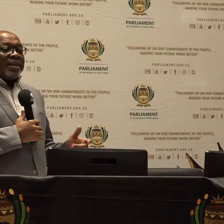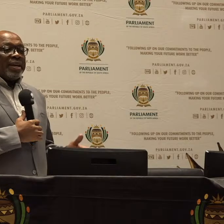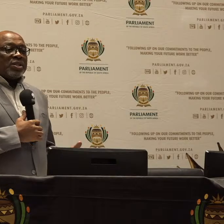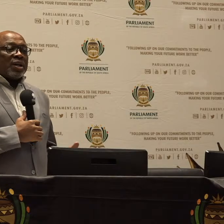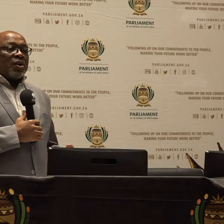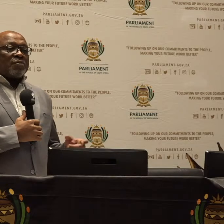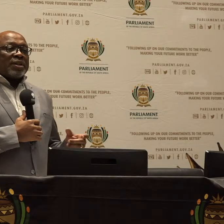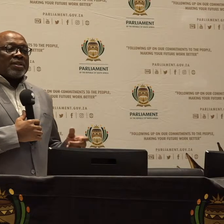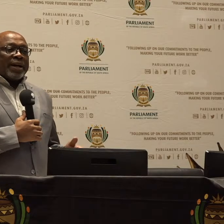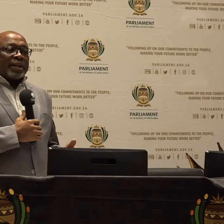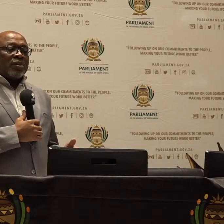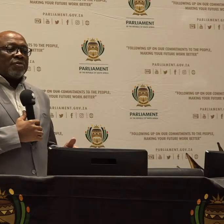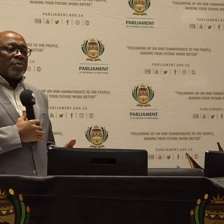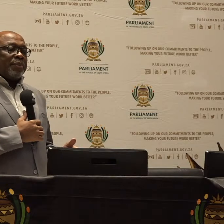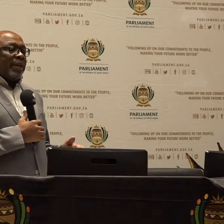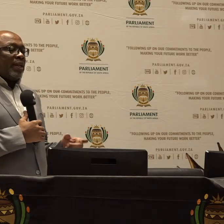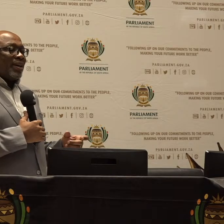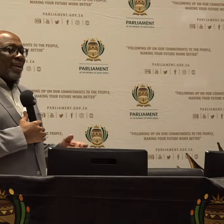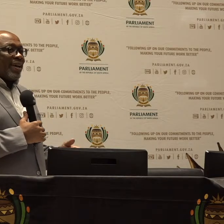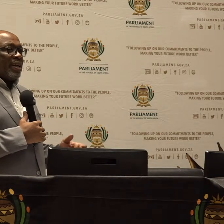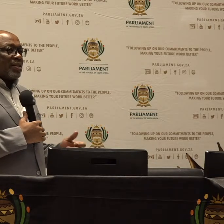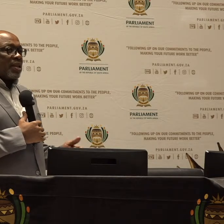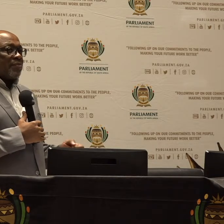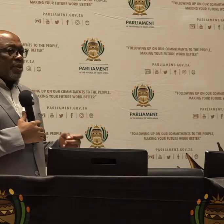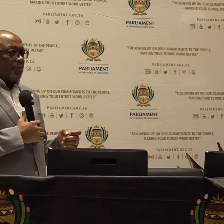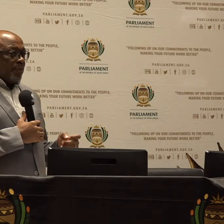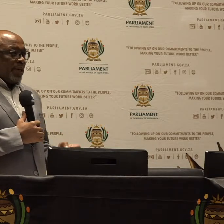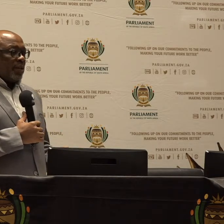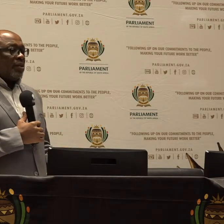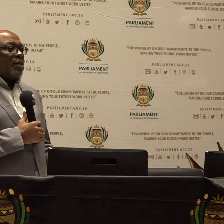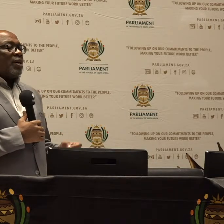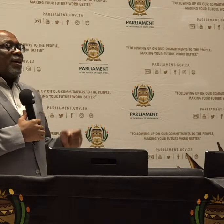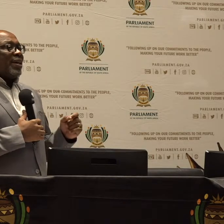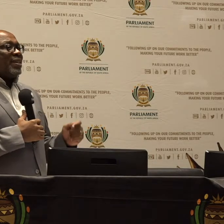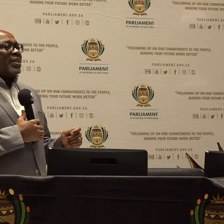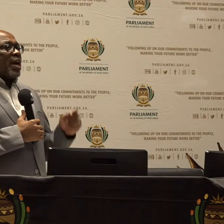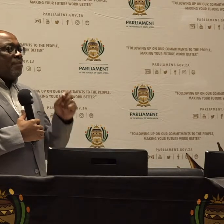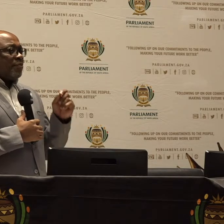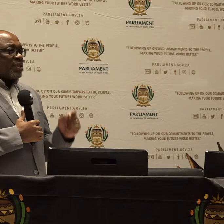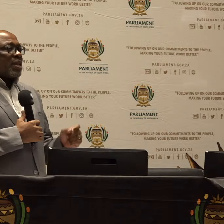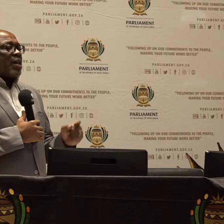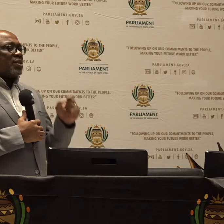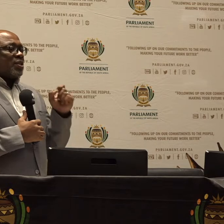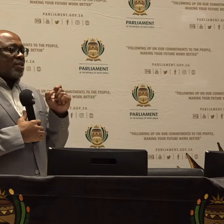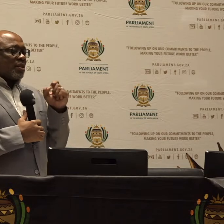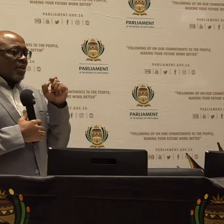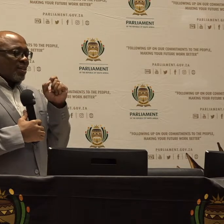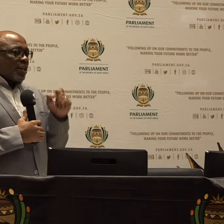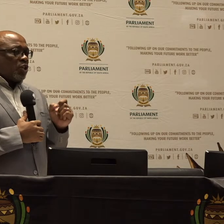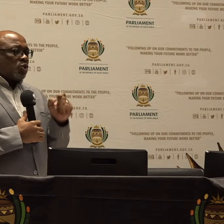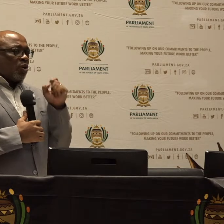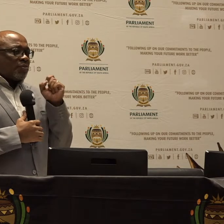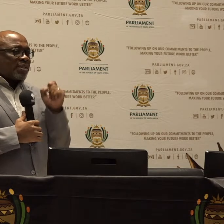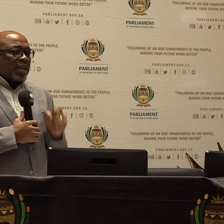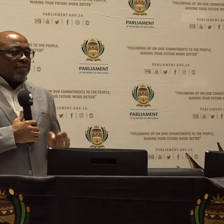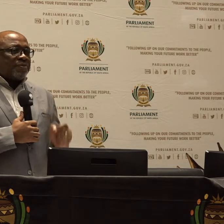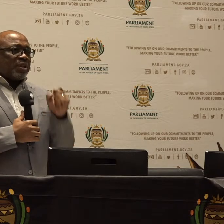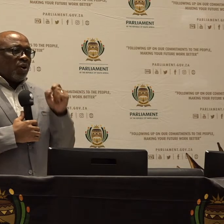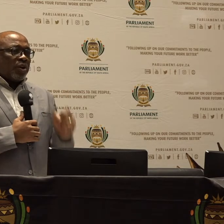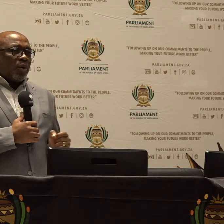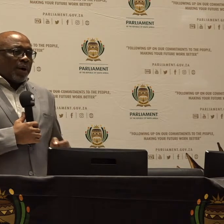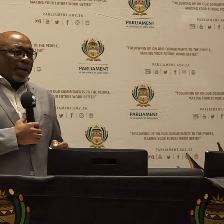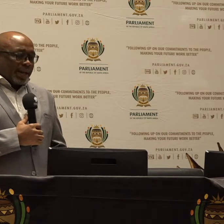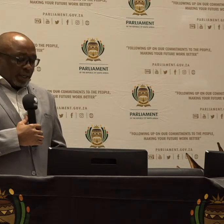by the nature of the title of the bill rail safety bill it emphasizes the issue of